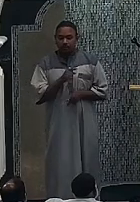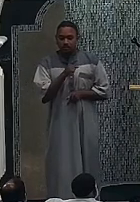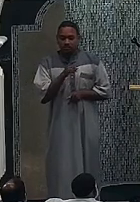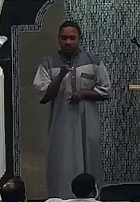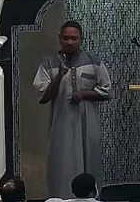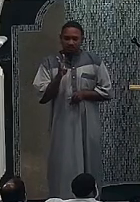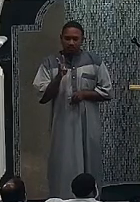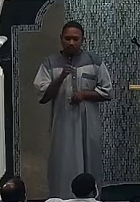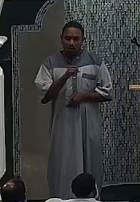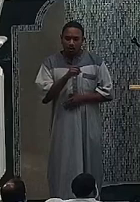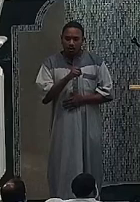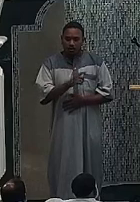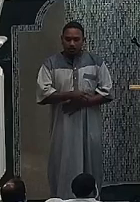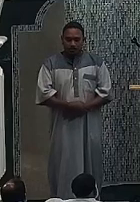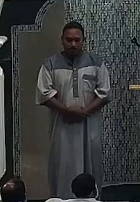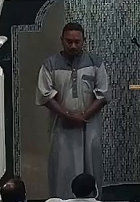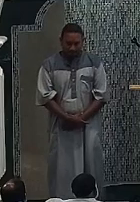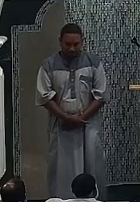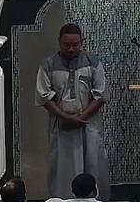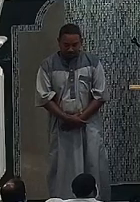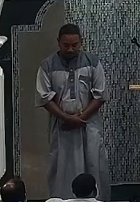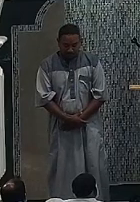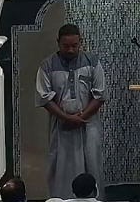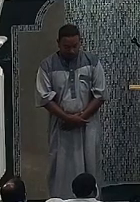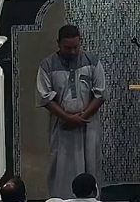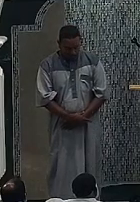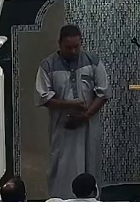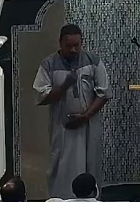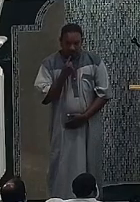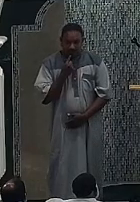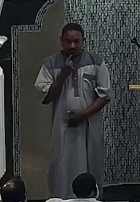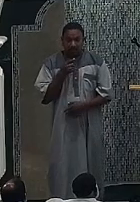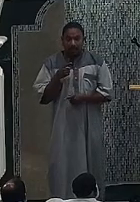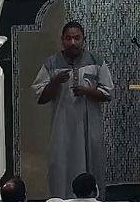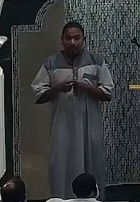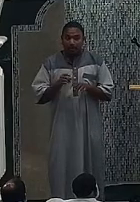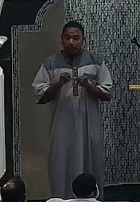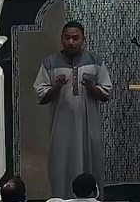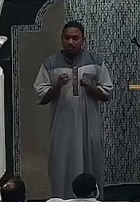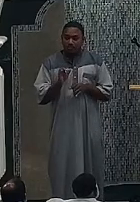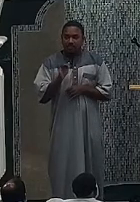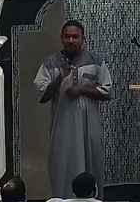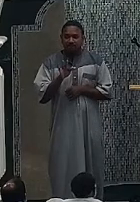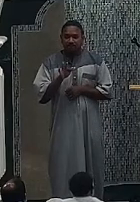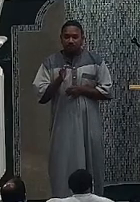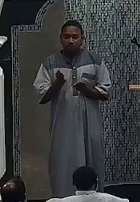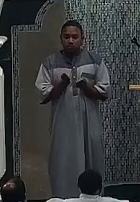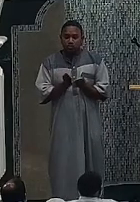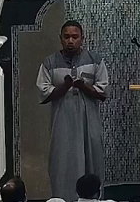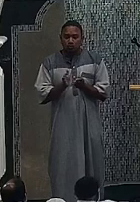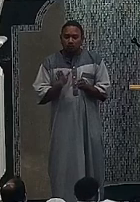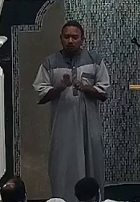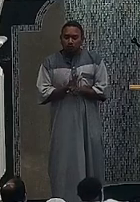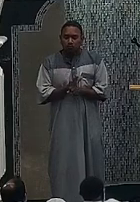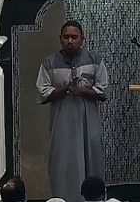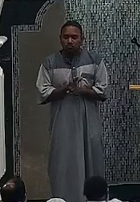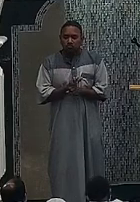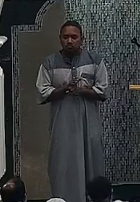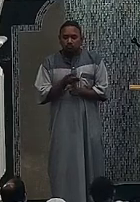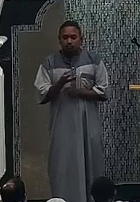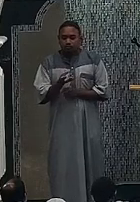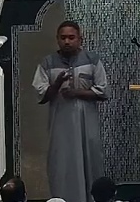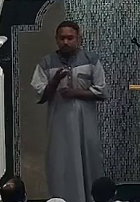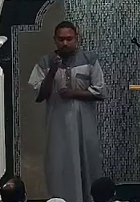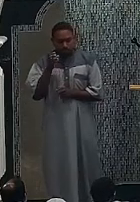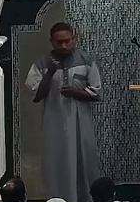in the back room at home, not being able to go to get educated, no access to education. In addition,